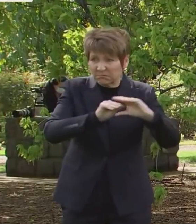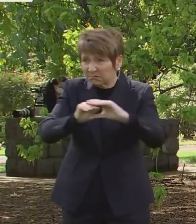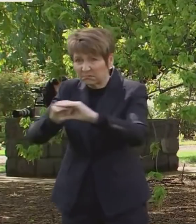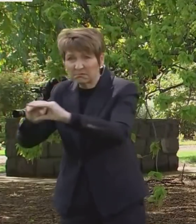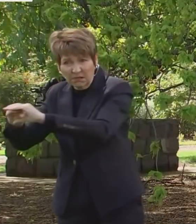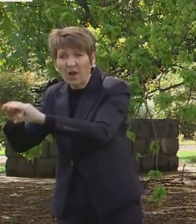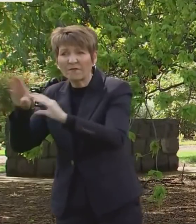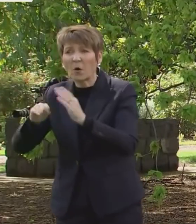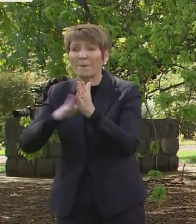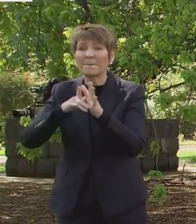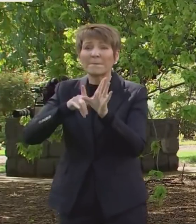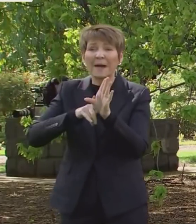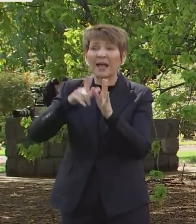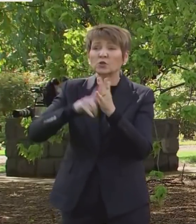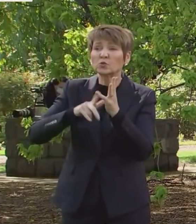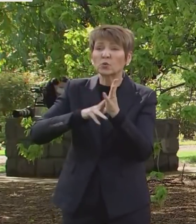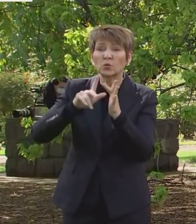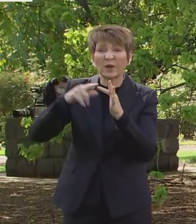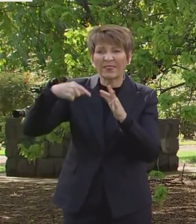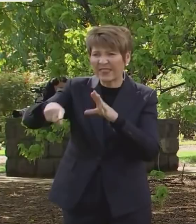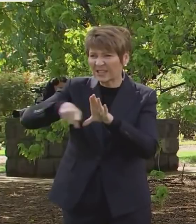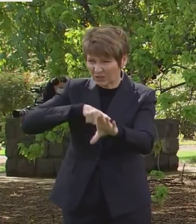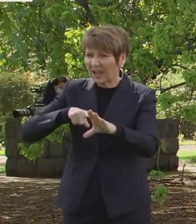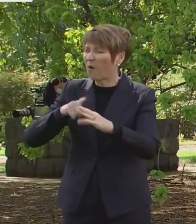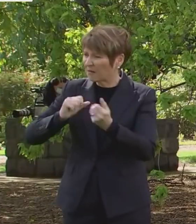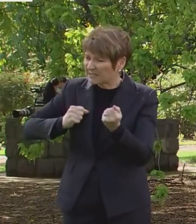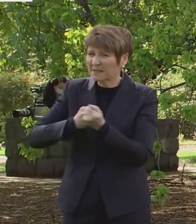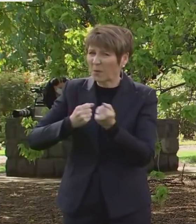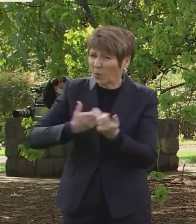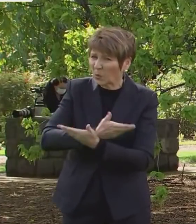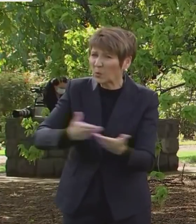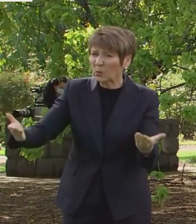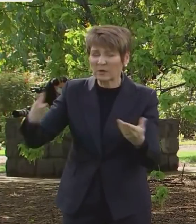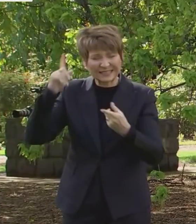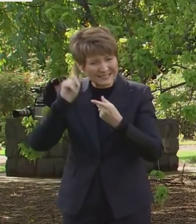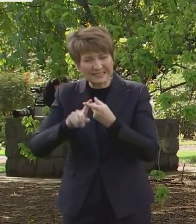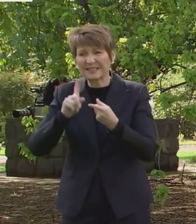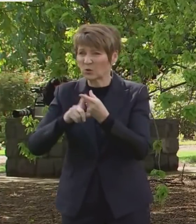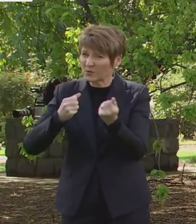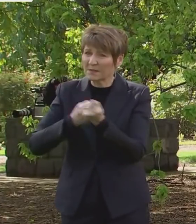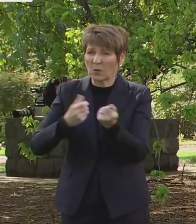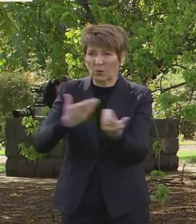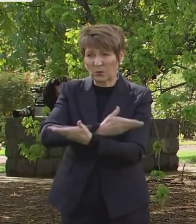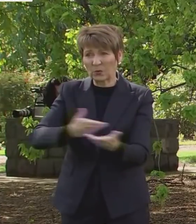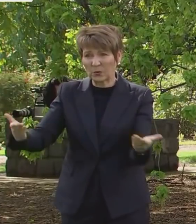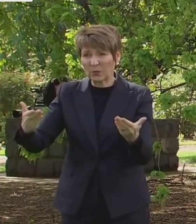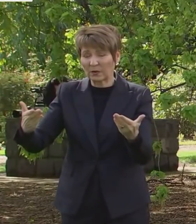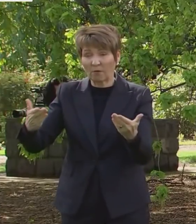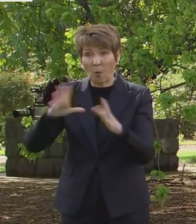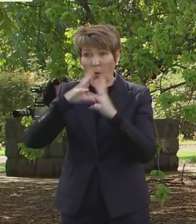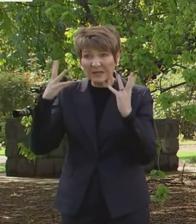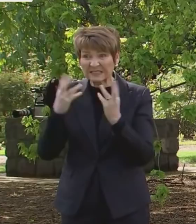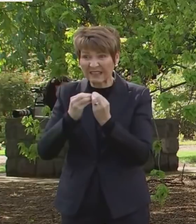the May-June lockdown, and our support overall through the duration of this pandemic is now in excess of